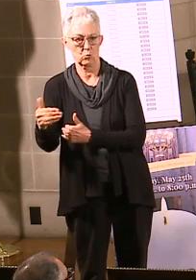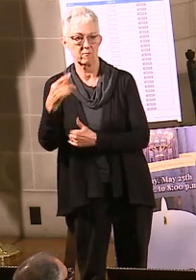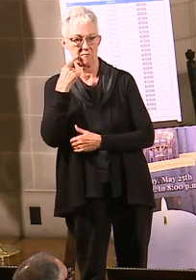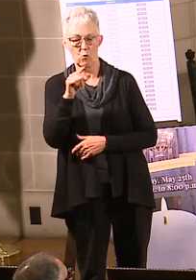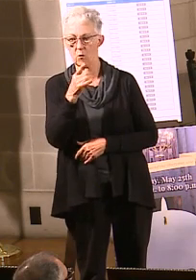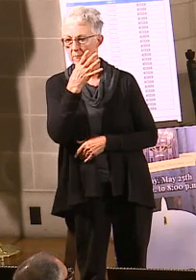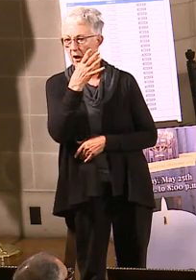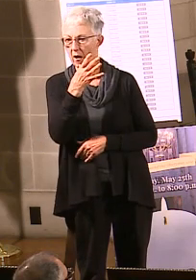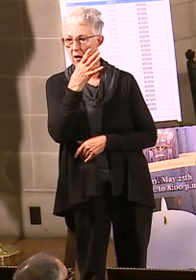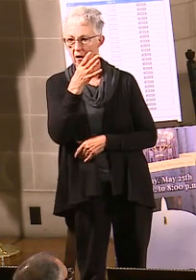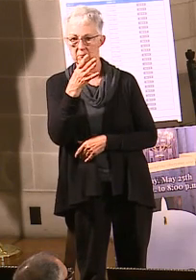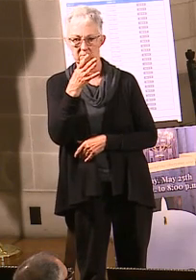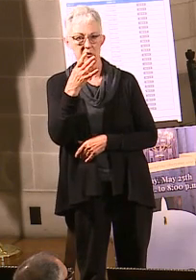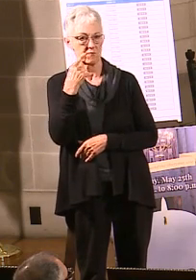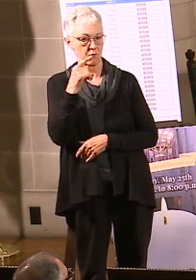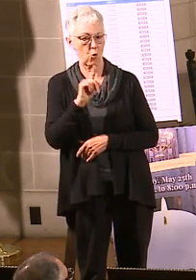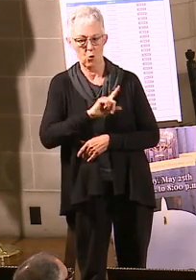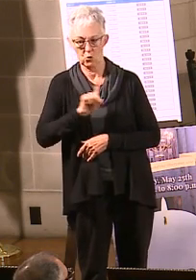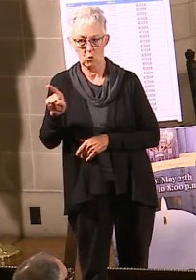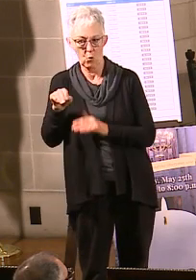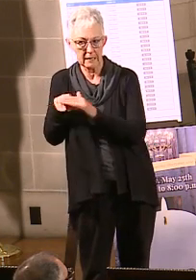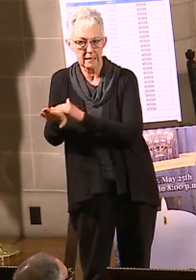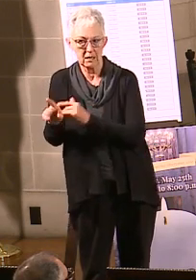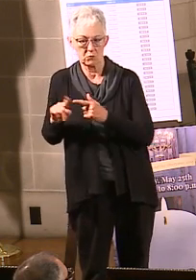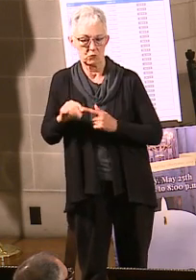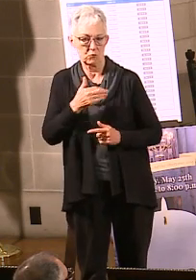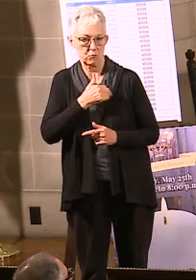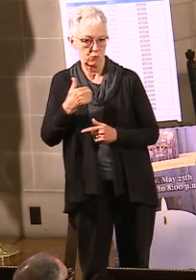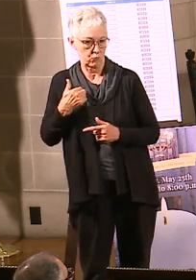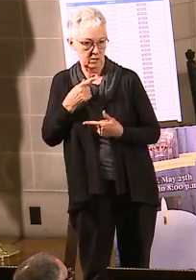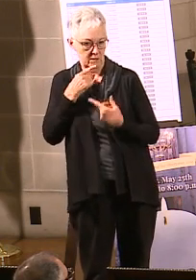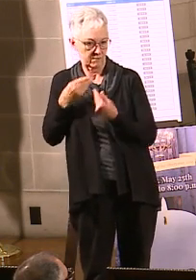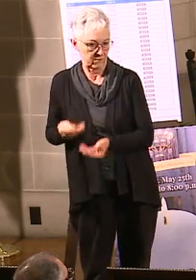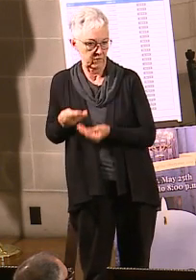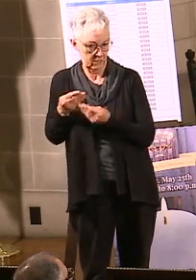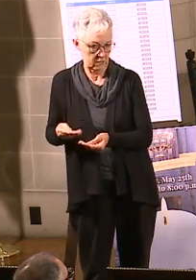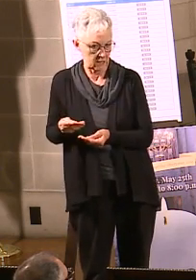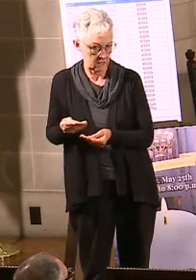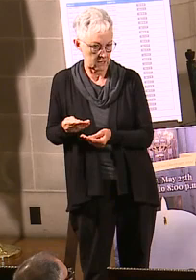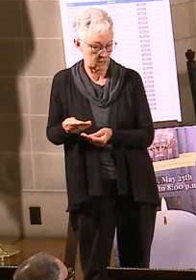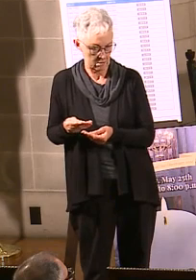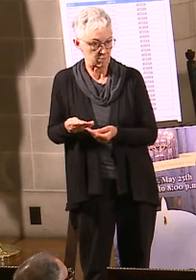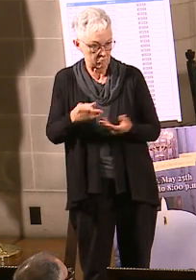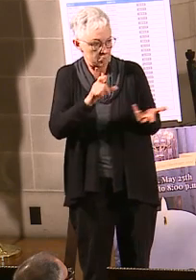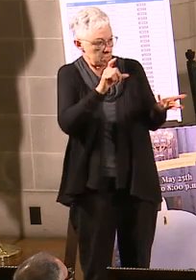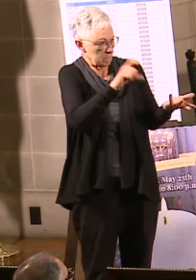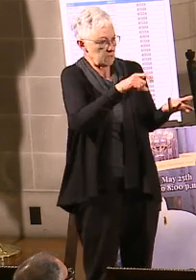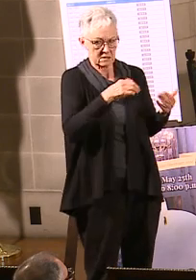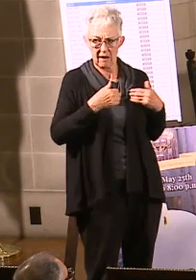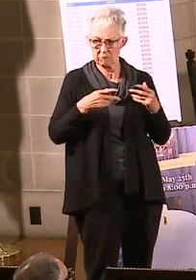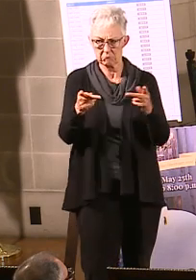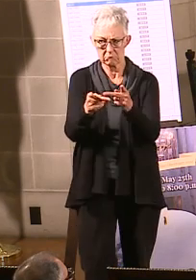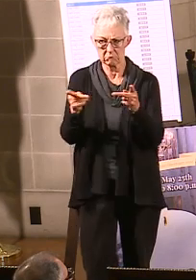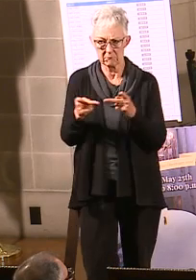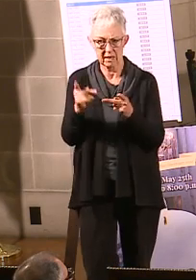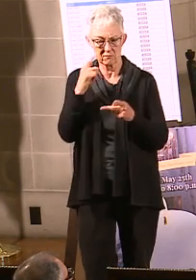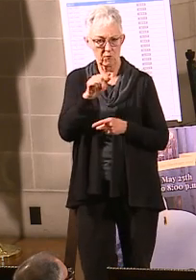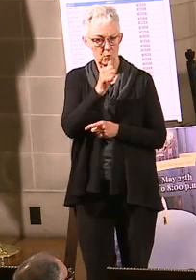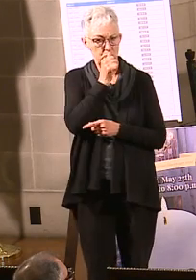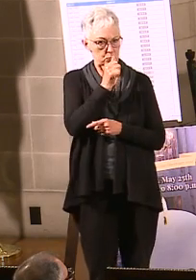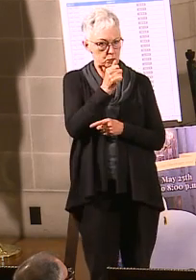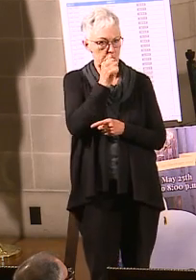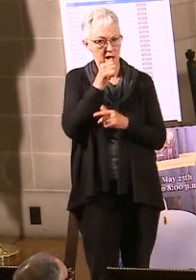moms face as they return to the workforce, and if they're nursing, that they be accommodated with a place that's